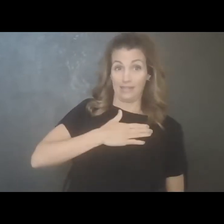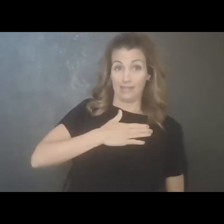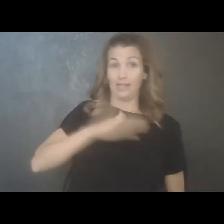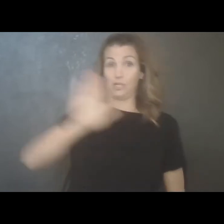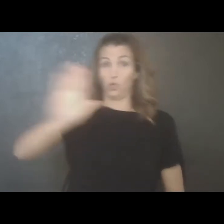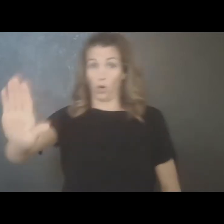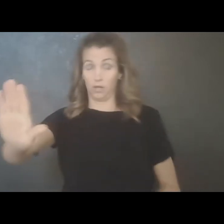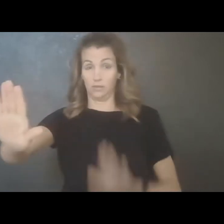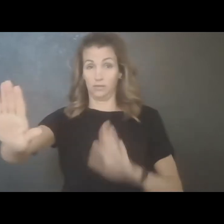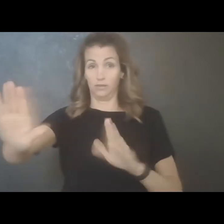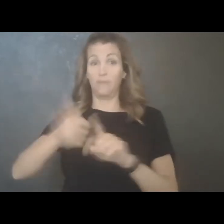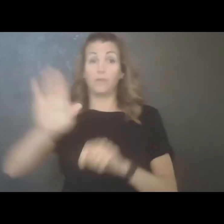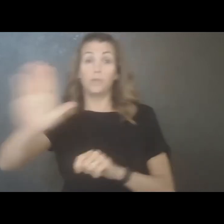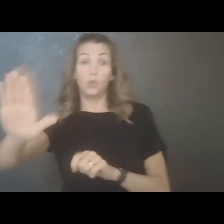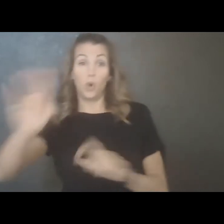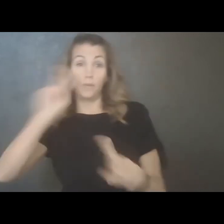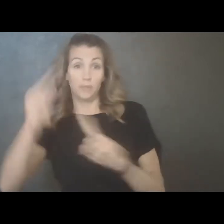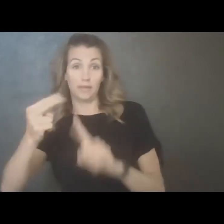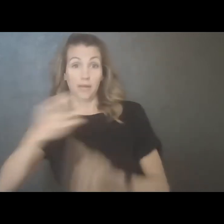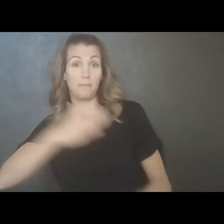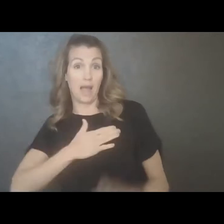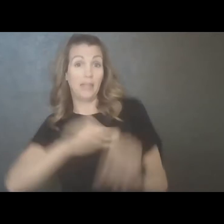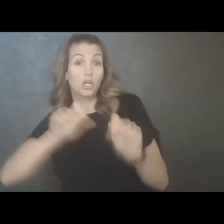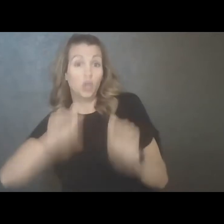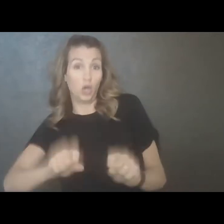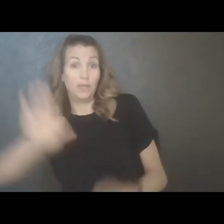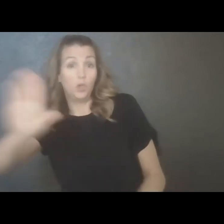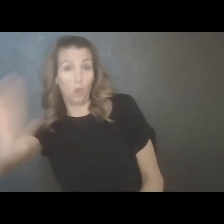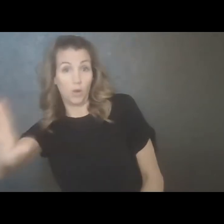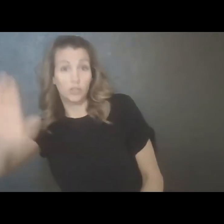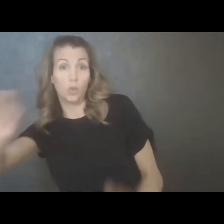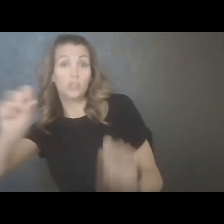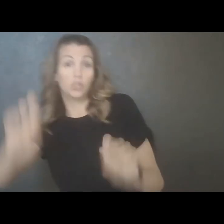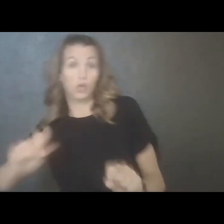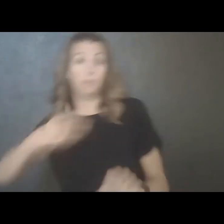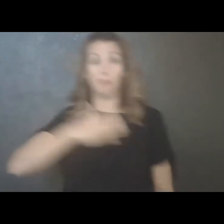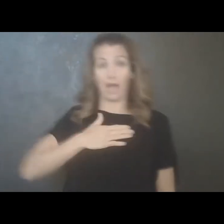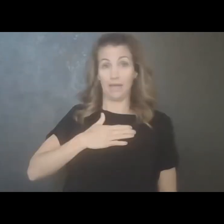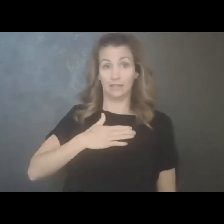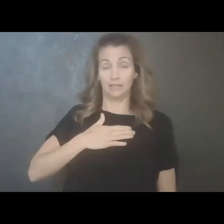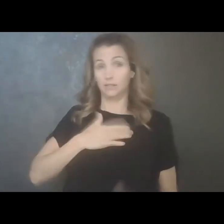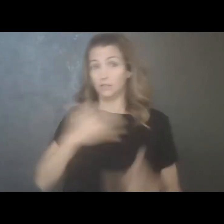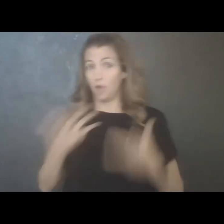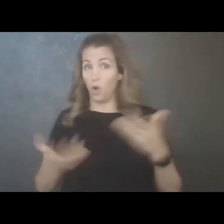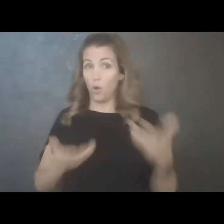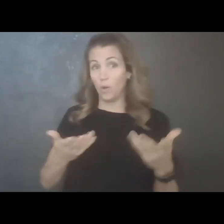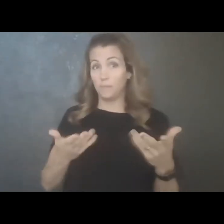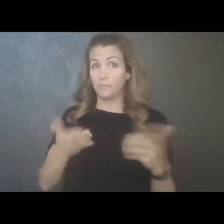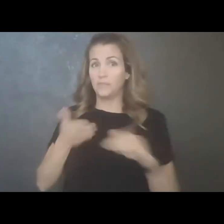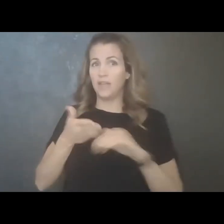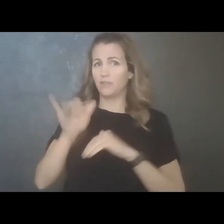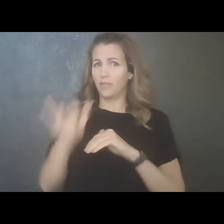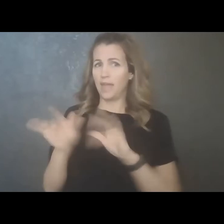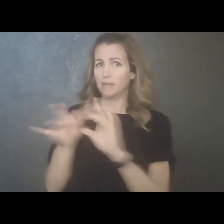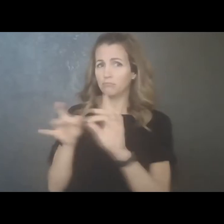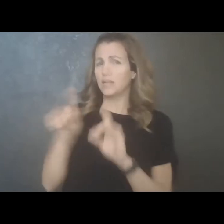yours. But from your perspective, mine could be yours and yours could be mine. So after that little spiel, I